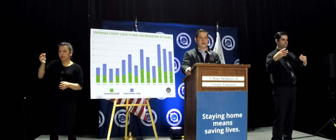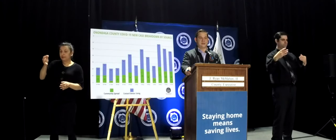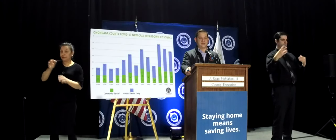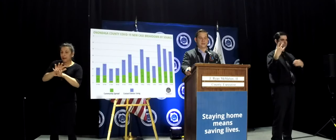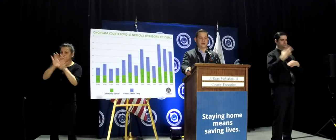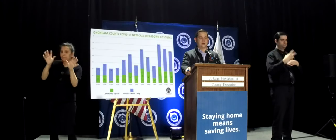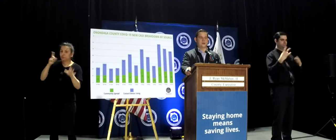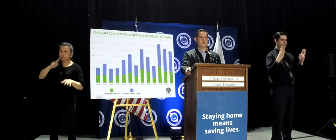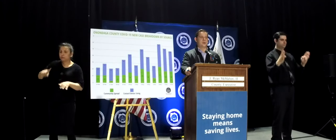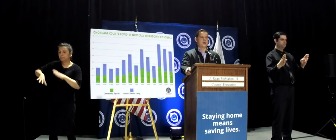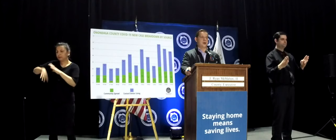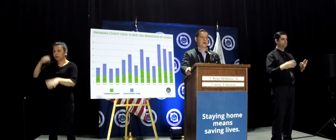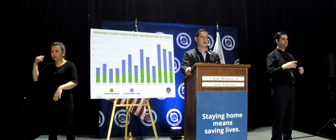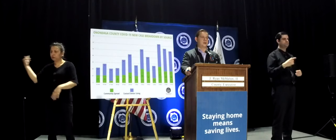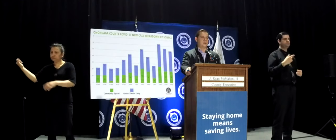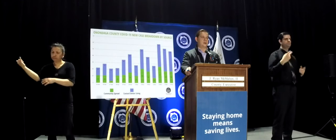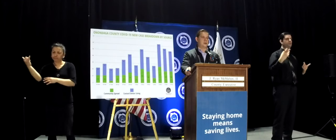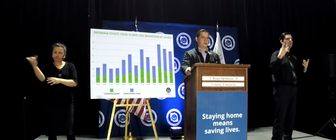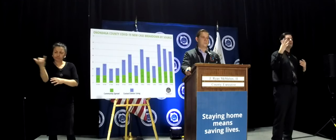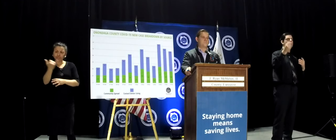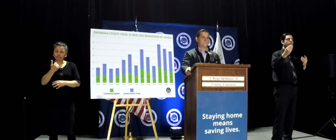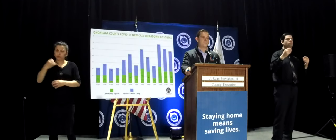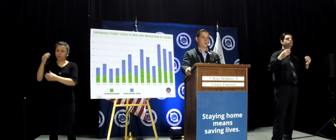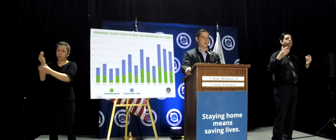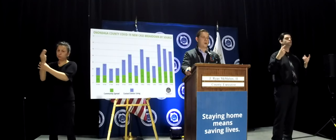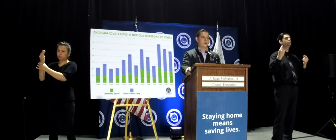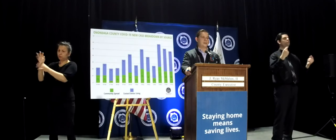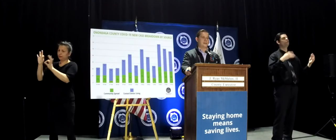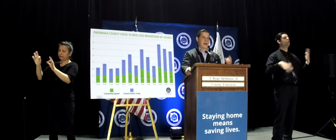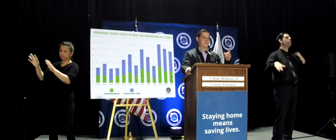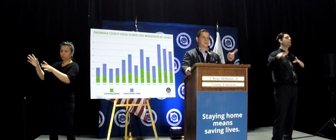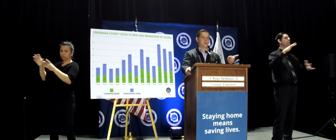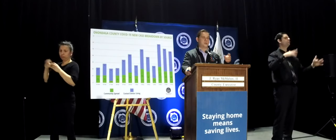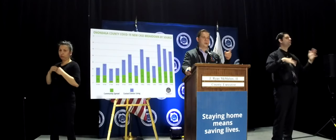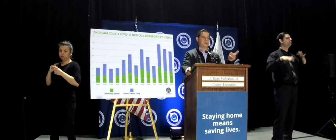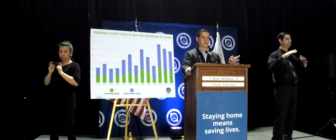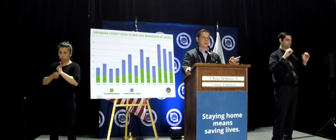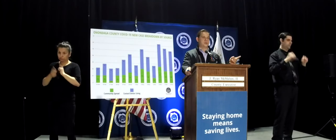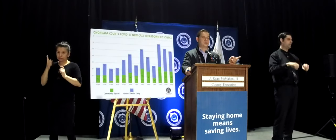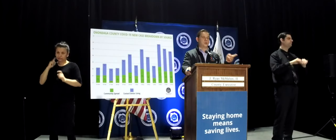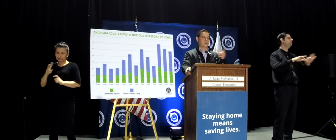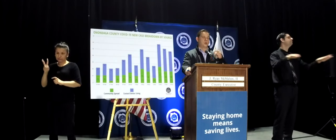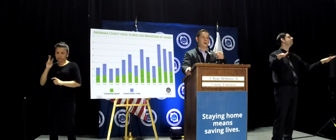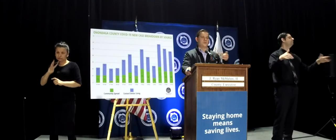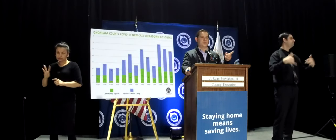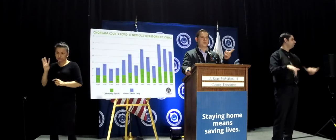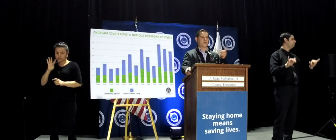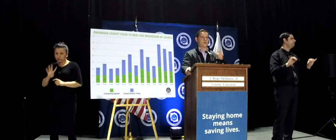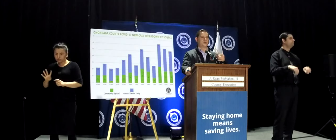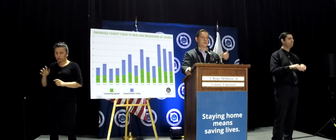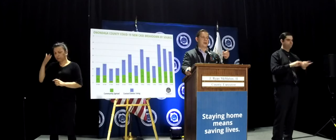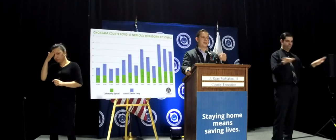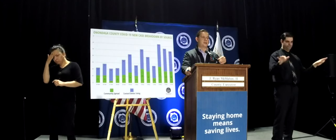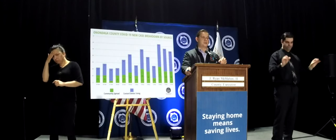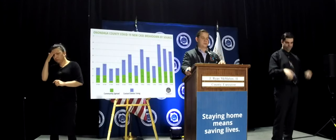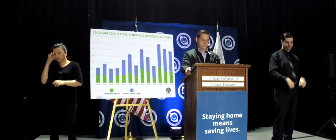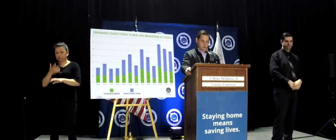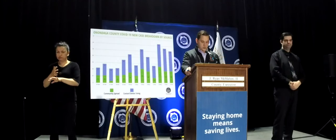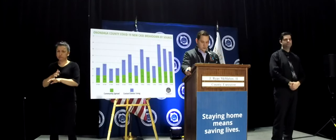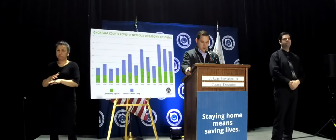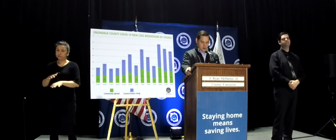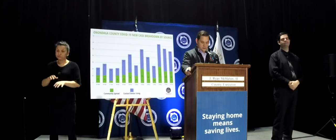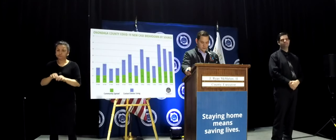3 to 5 days later. And 1 day's lapse in the community could lead to quite a few community spread